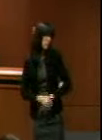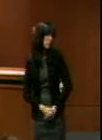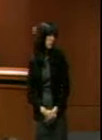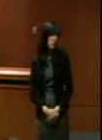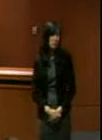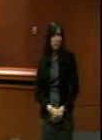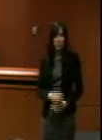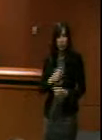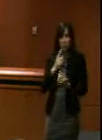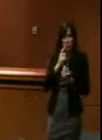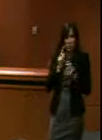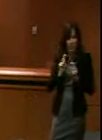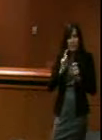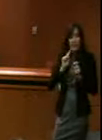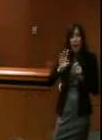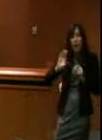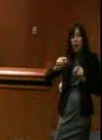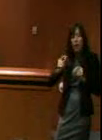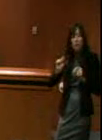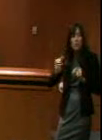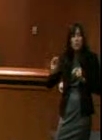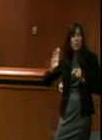for that purpose.